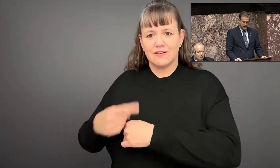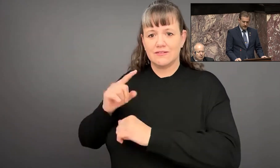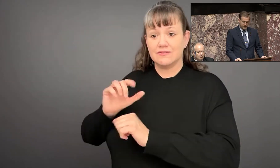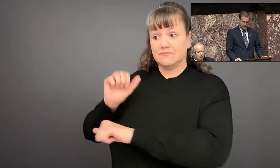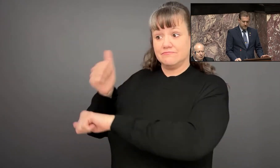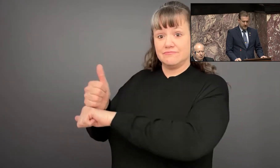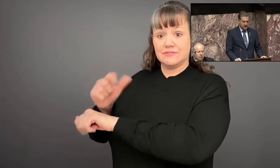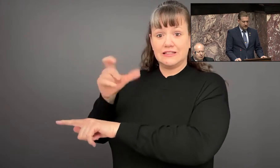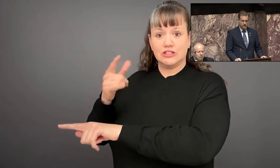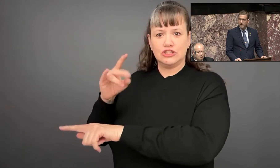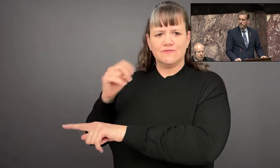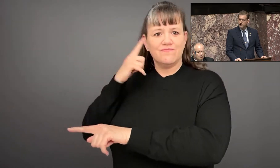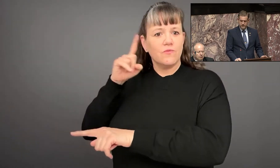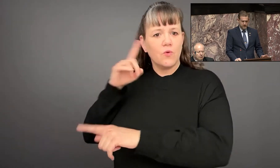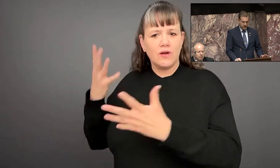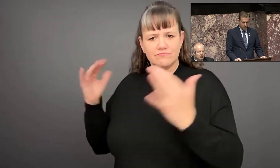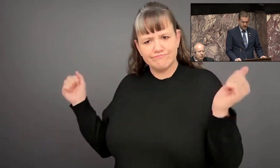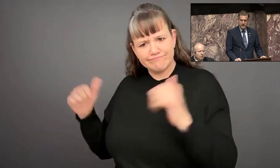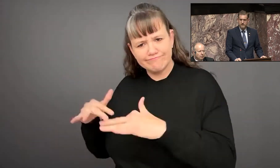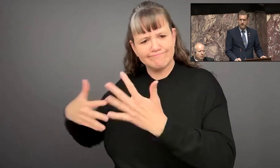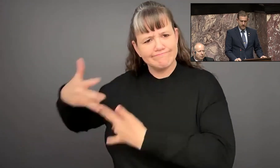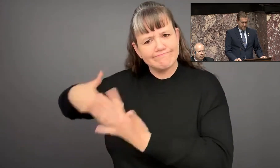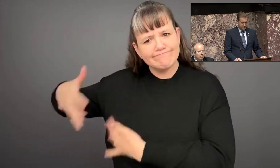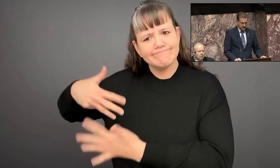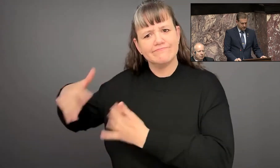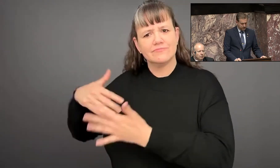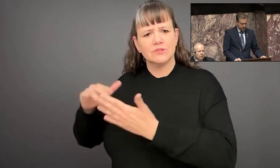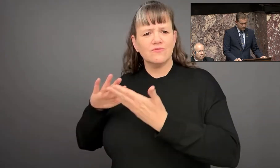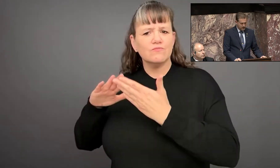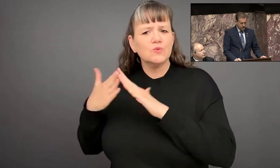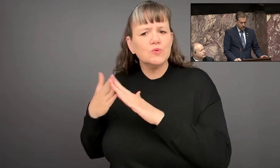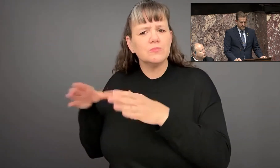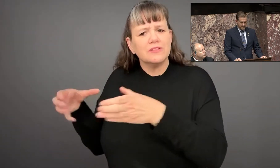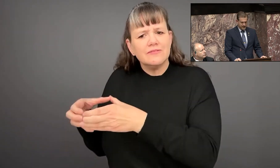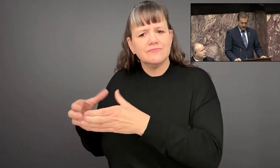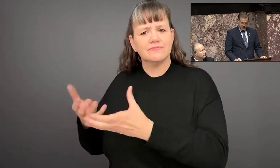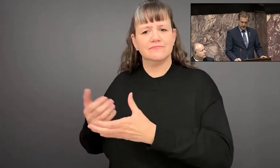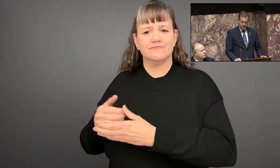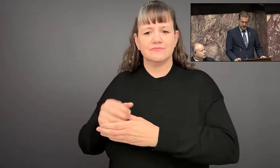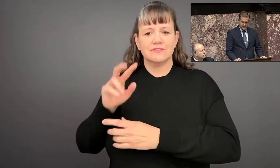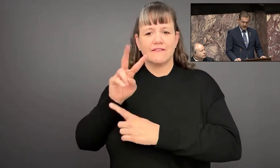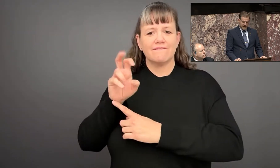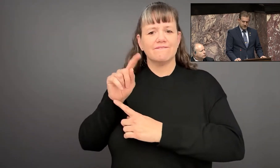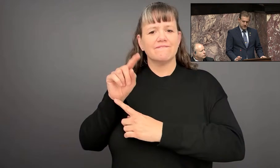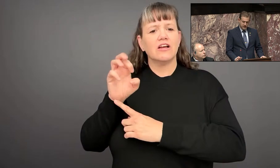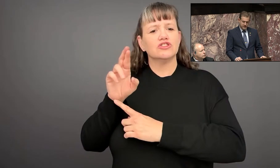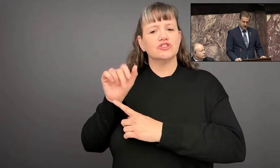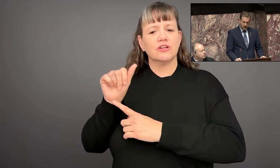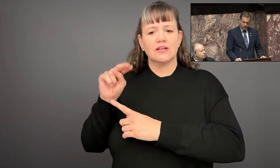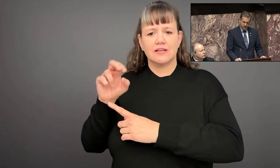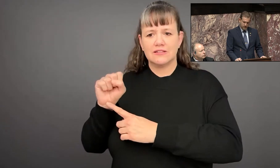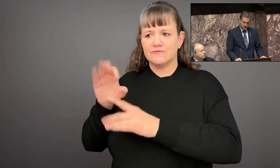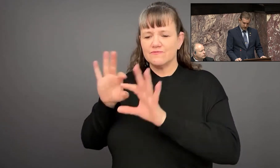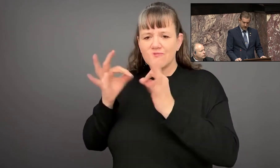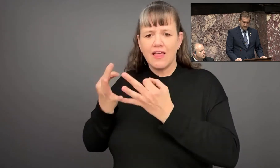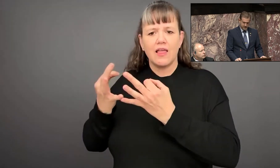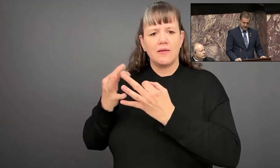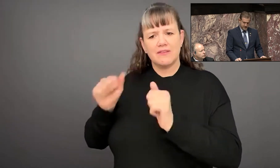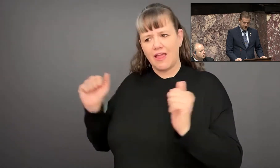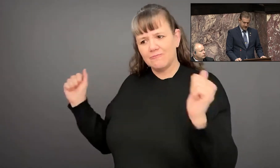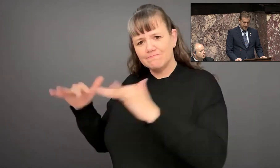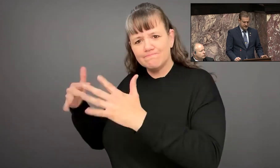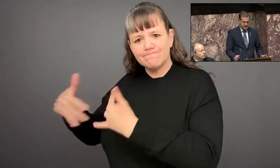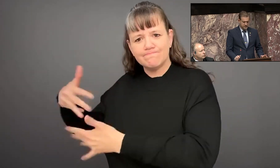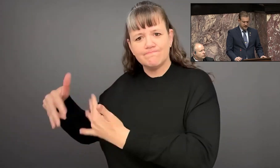community can come together in remembrance, support, and solidarity. The Royal Canadian Legion in Peachland has served as a home to our